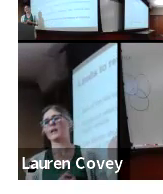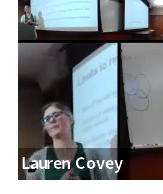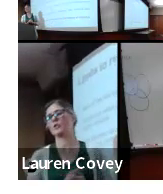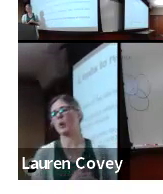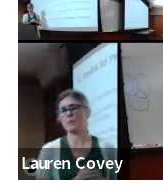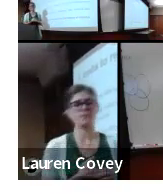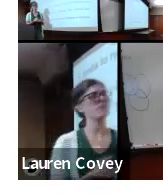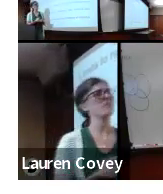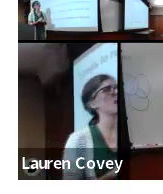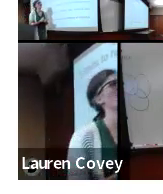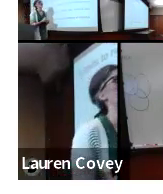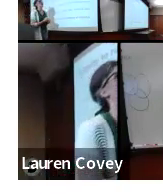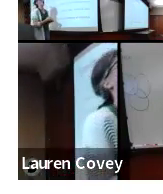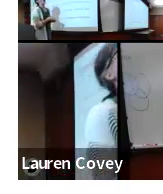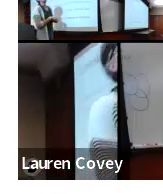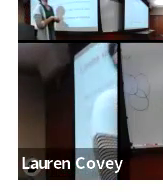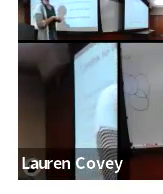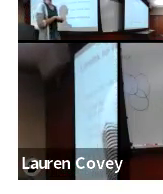All right, so